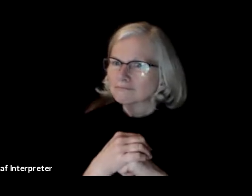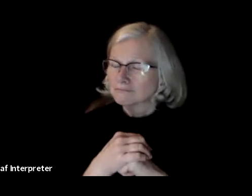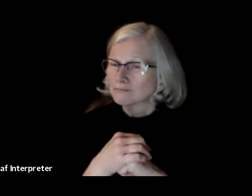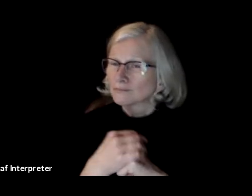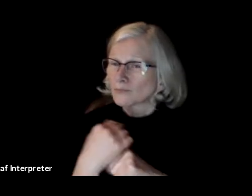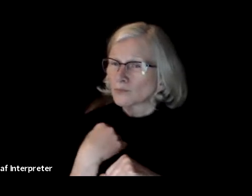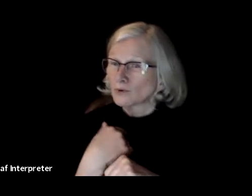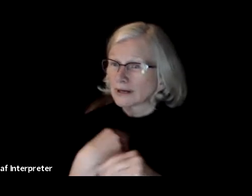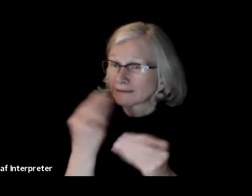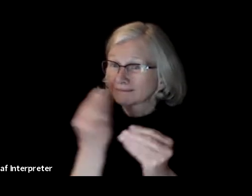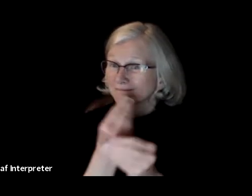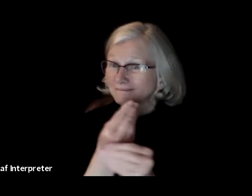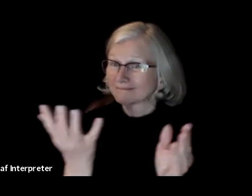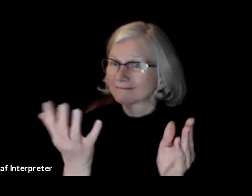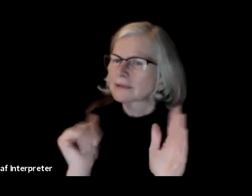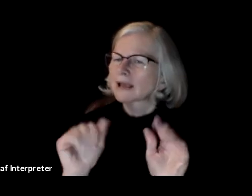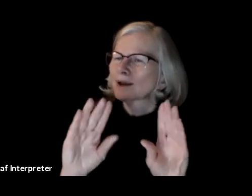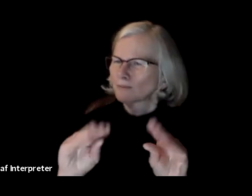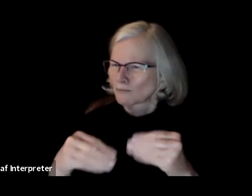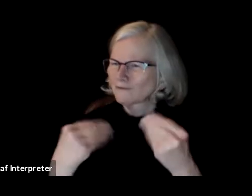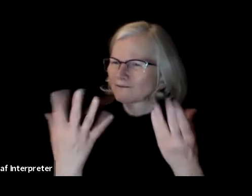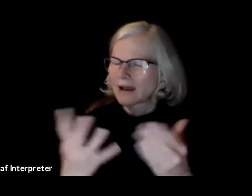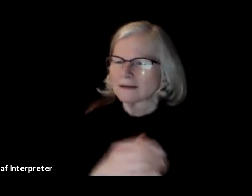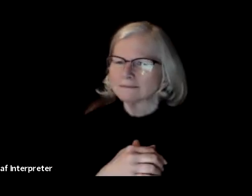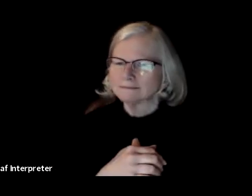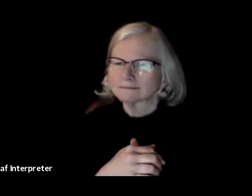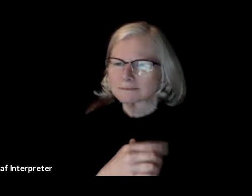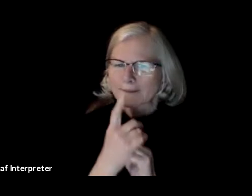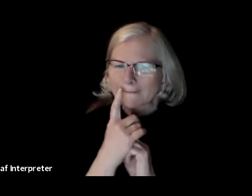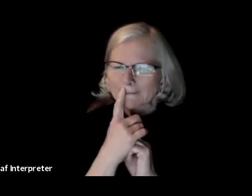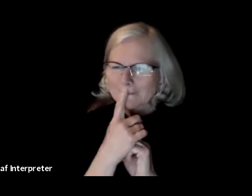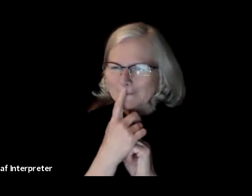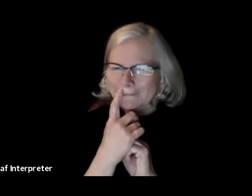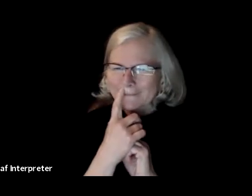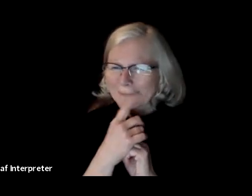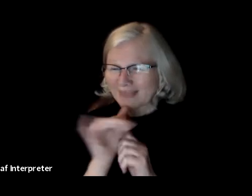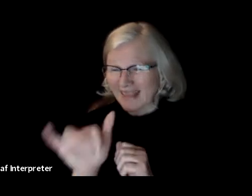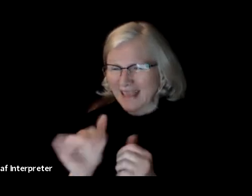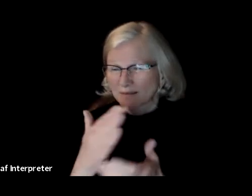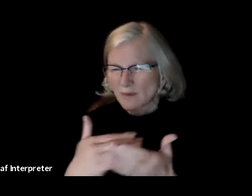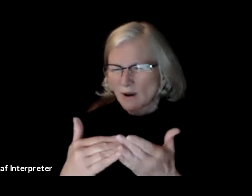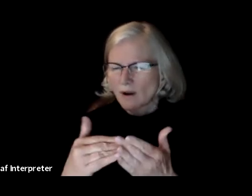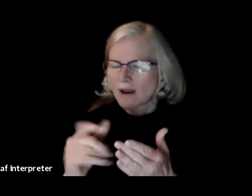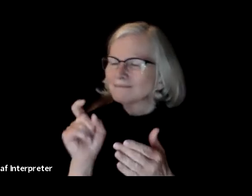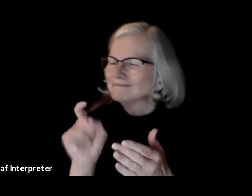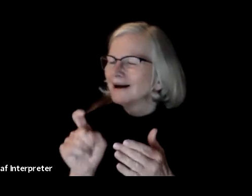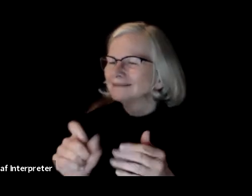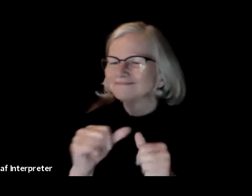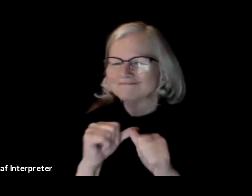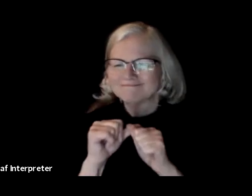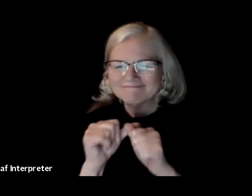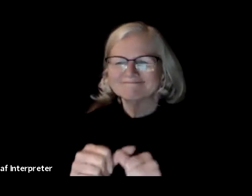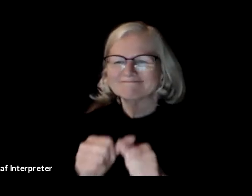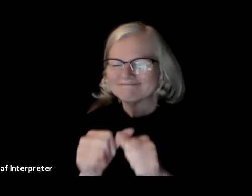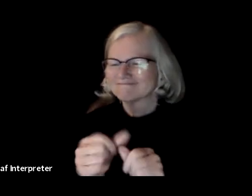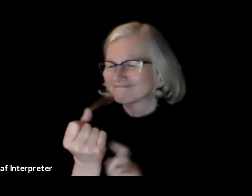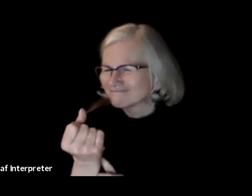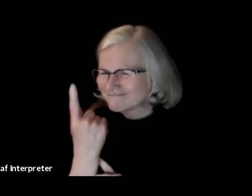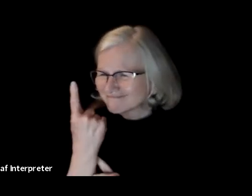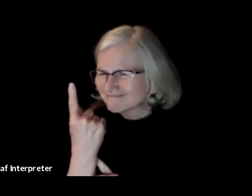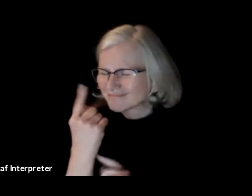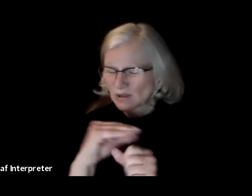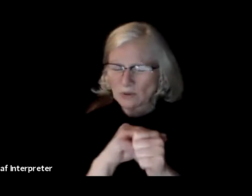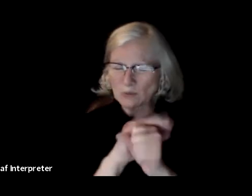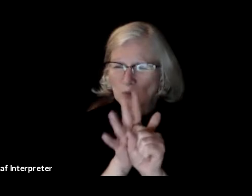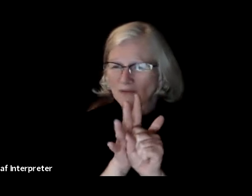at the state level. And this is just part of our growing understanding that ending COVID isn't just a job